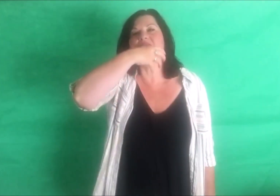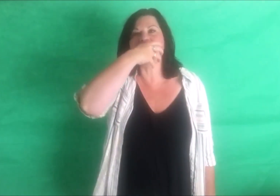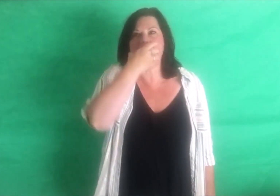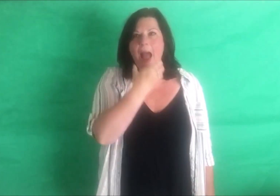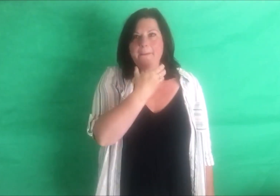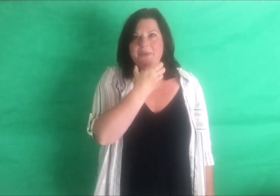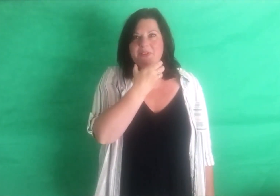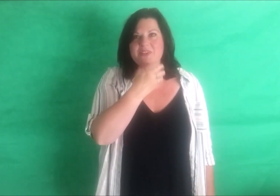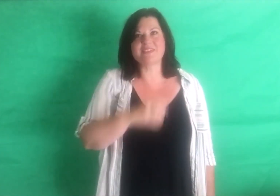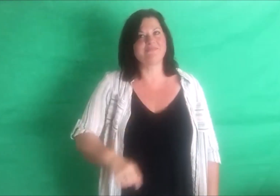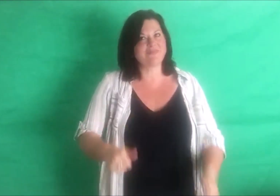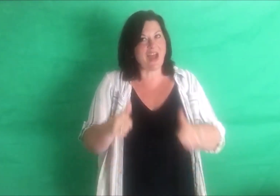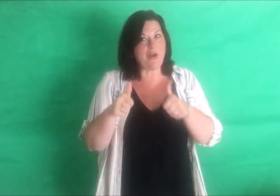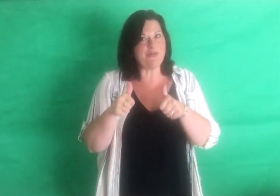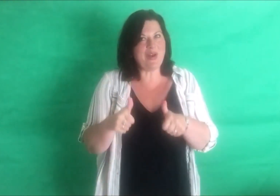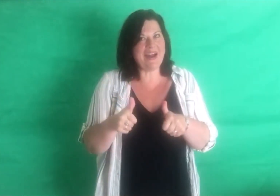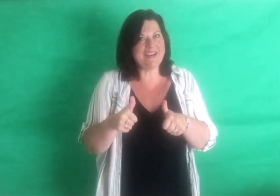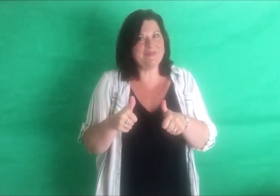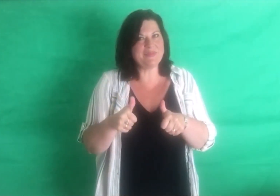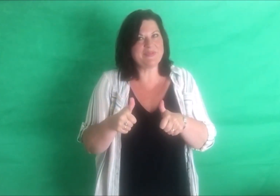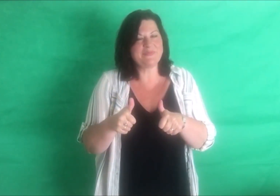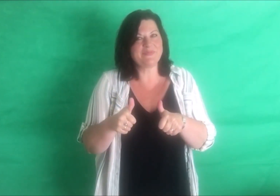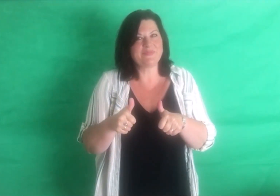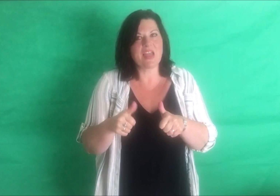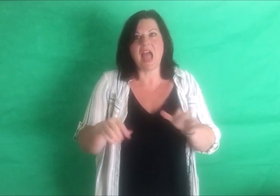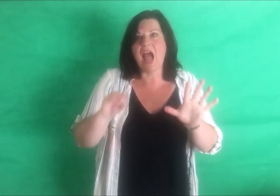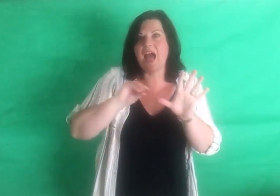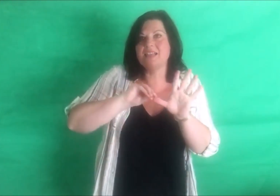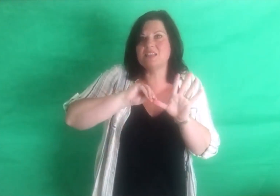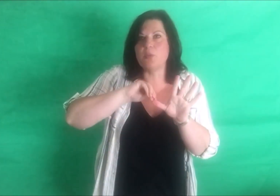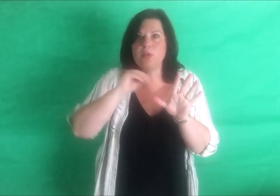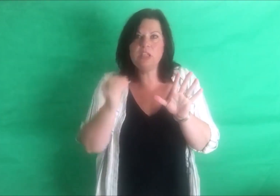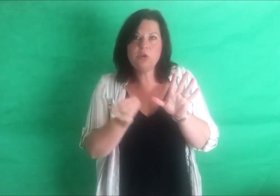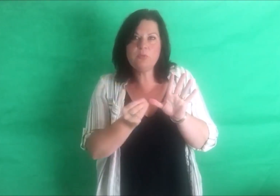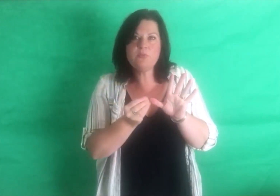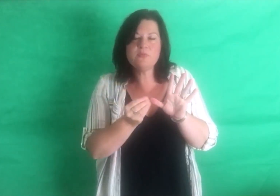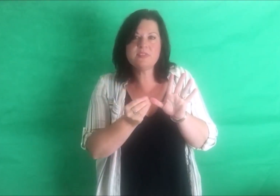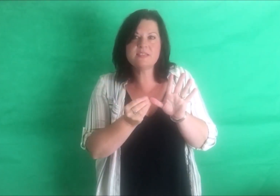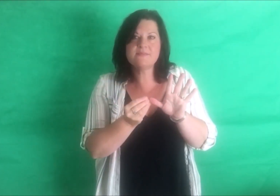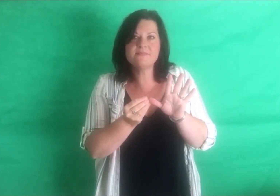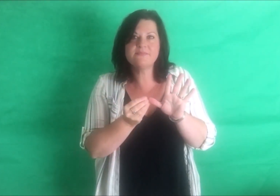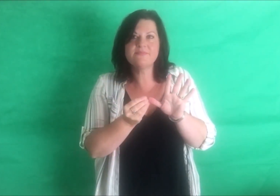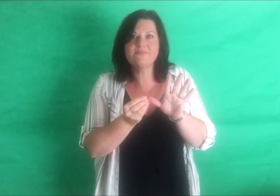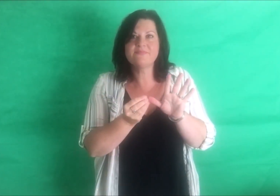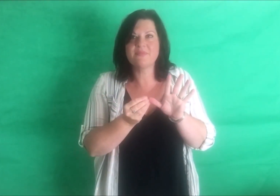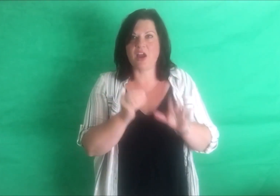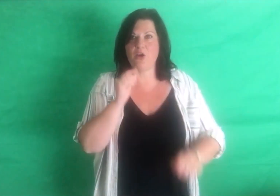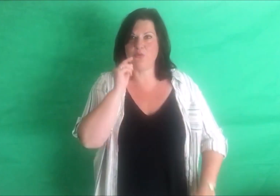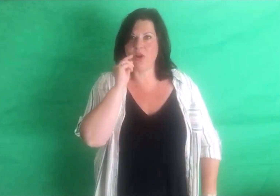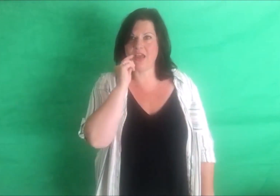The apples are ripe and the plums are